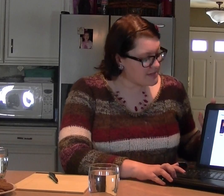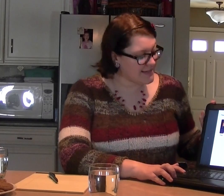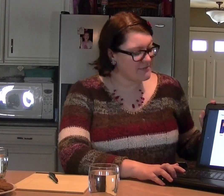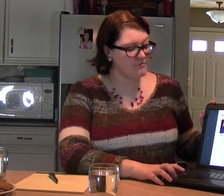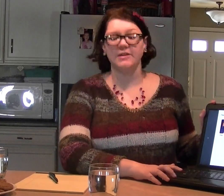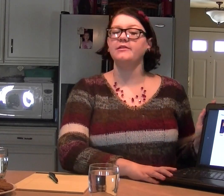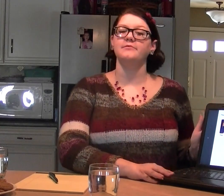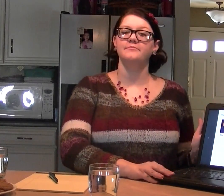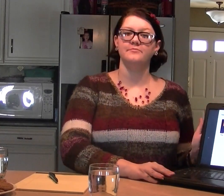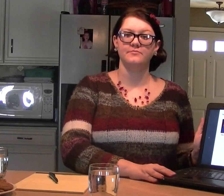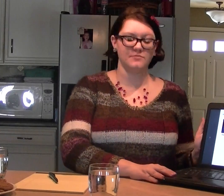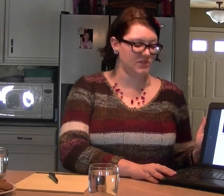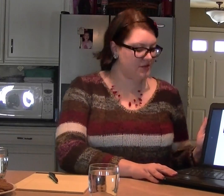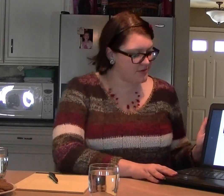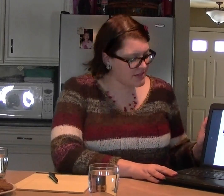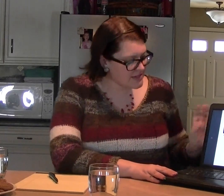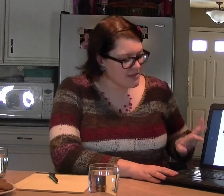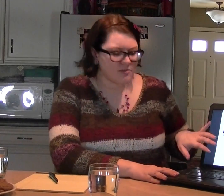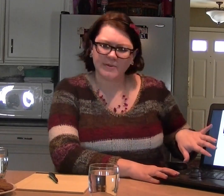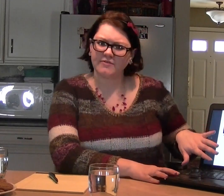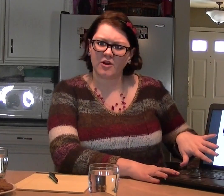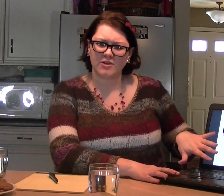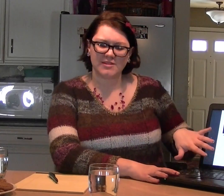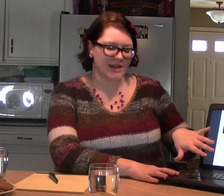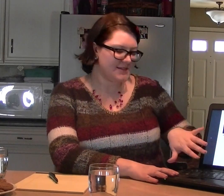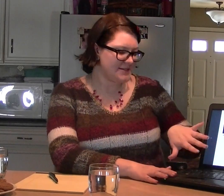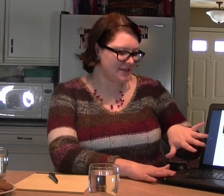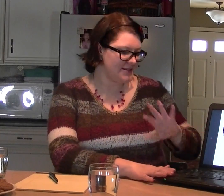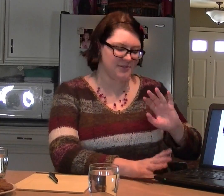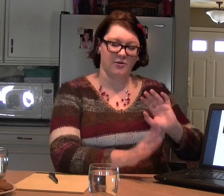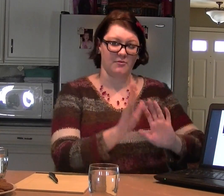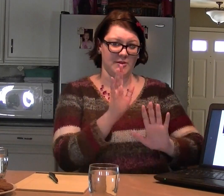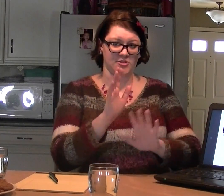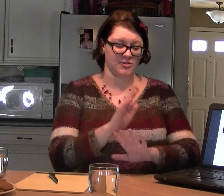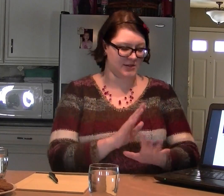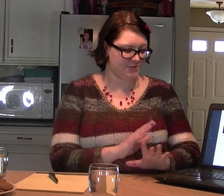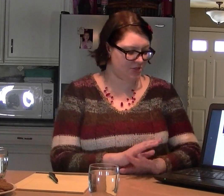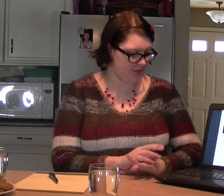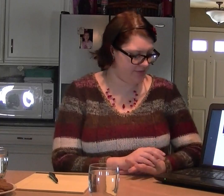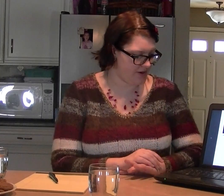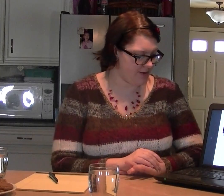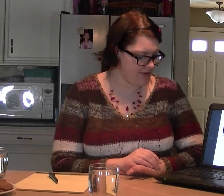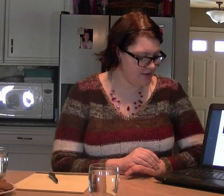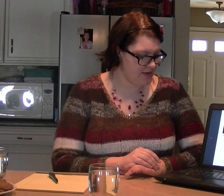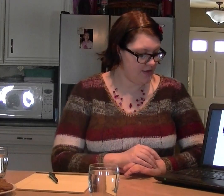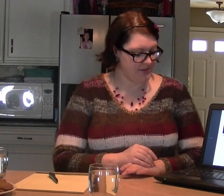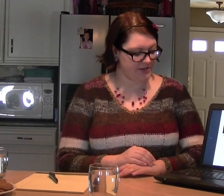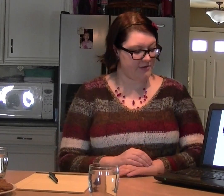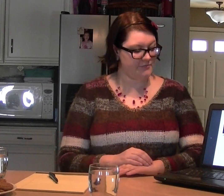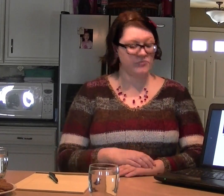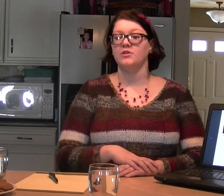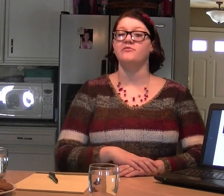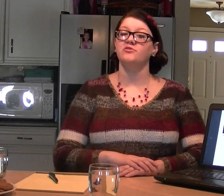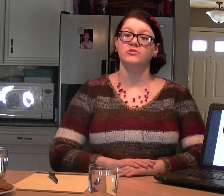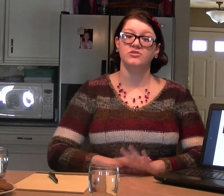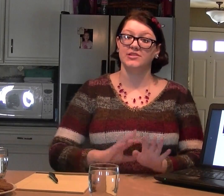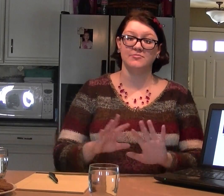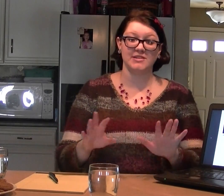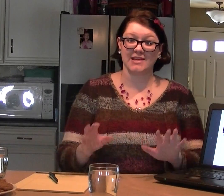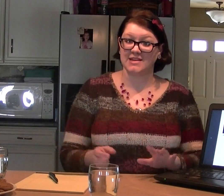Days of the week. So this is a little bit of a hard slide to see, so I'll make sure to demonstrate them very well. So for simply saying